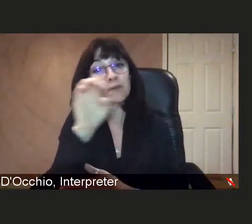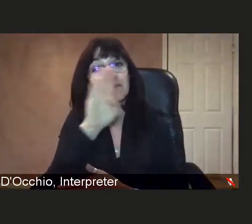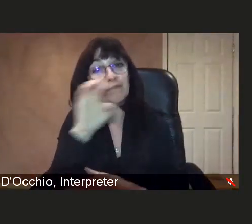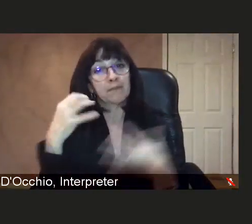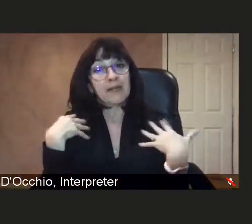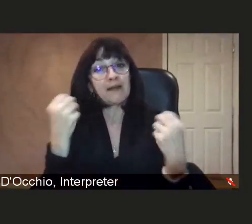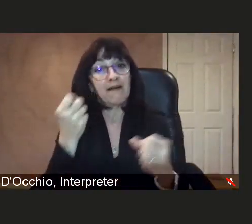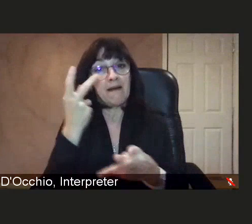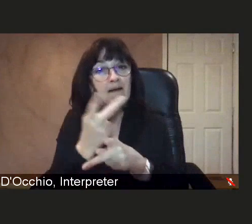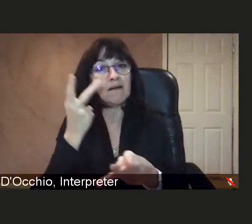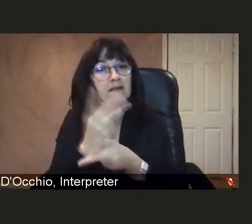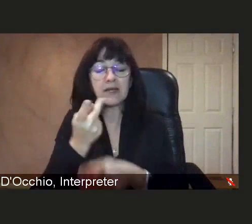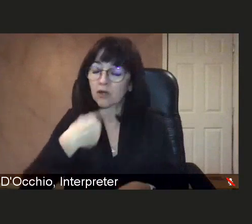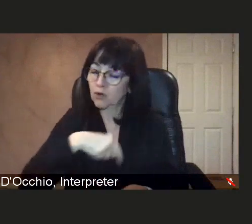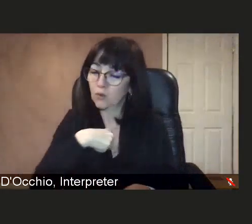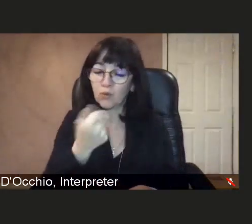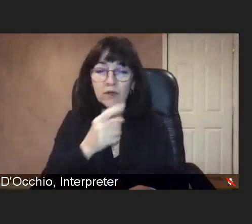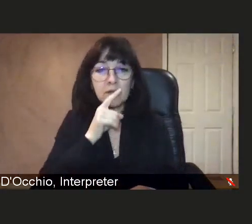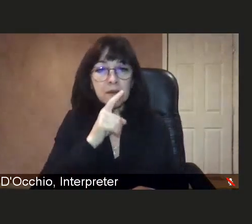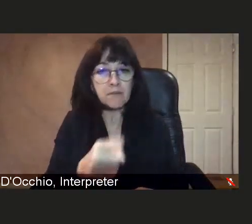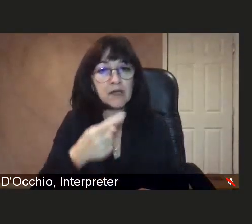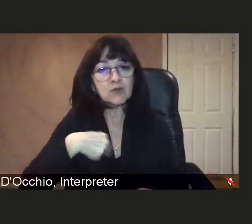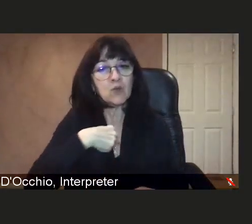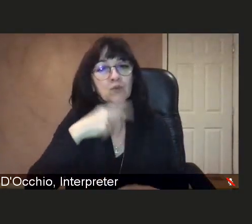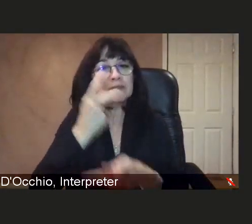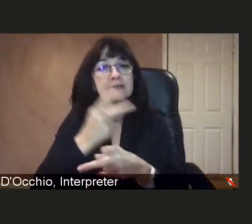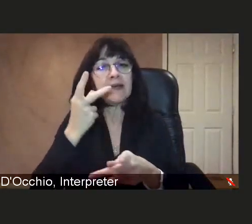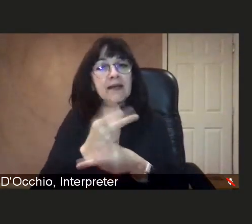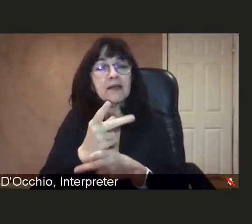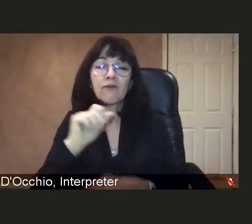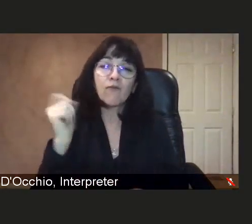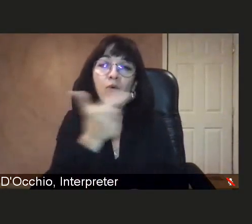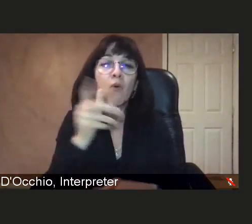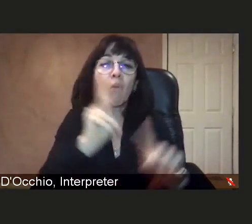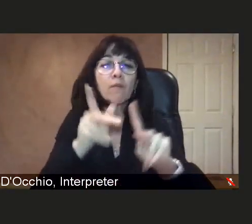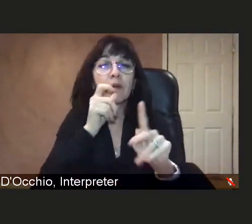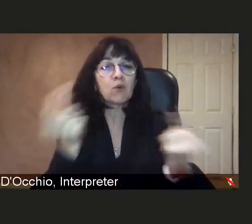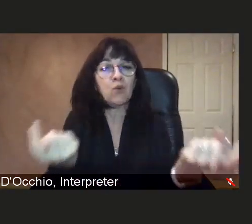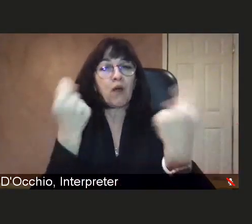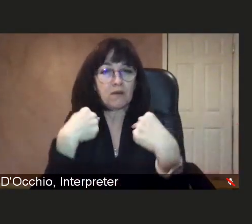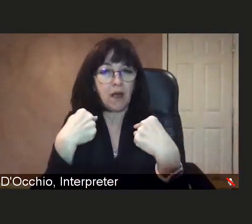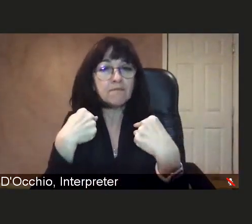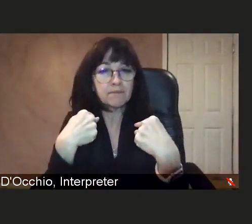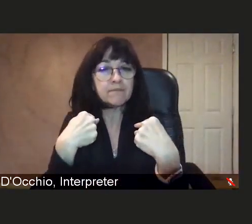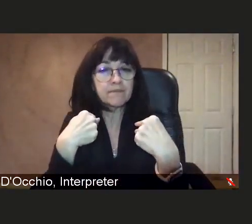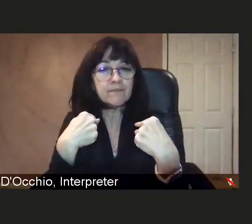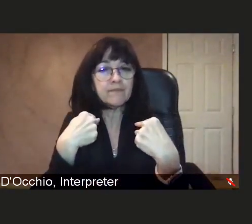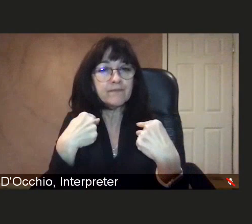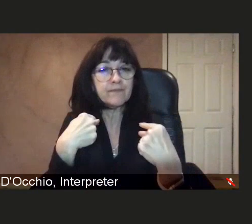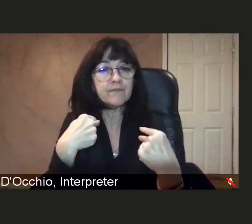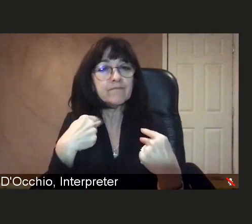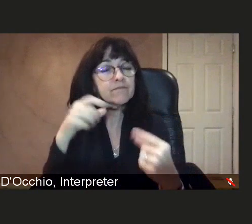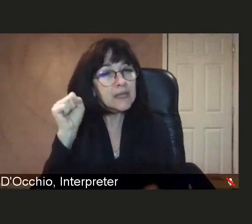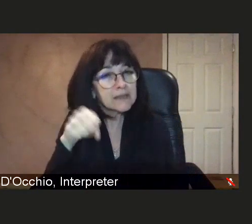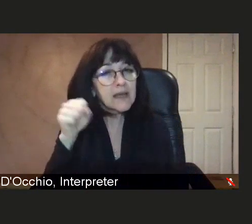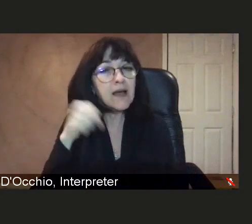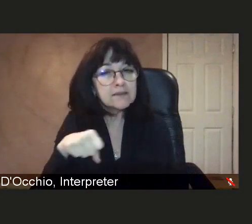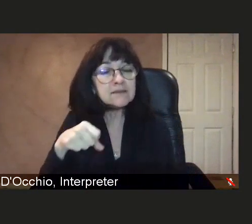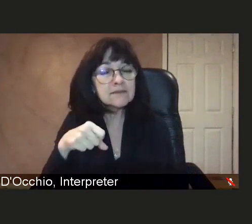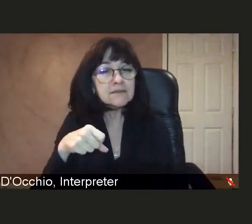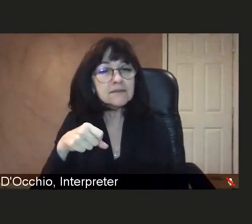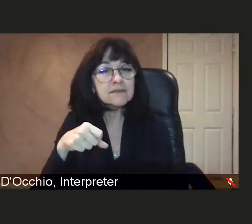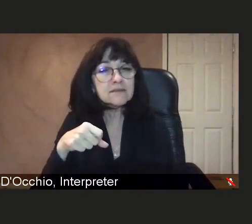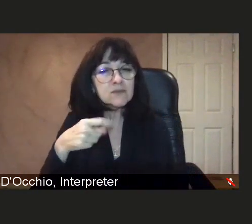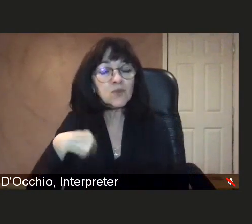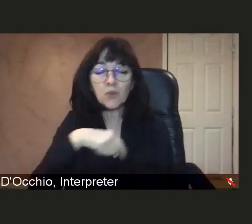ensuring that we meet our mission to take care of everybody who comes here, and ask all people, not just residents, but